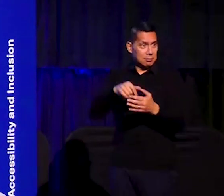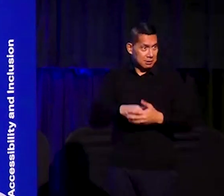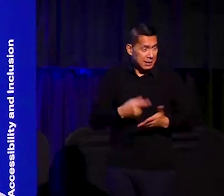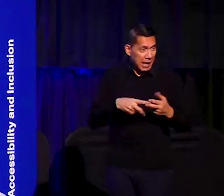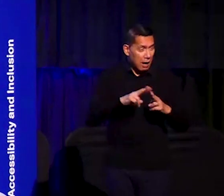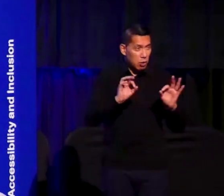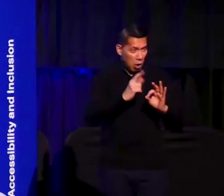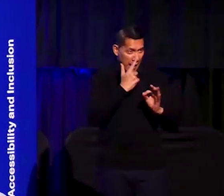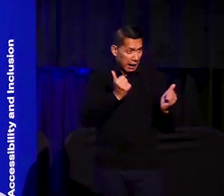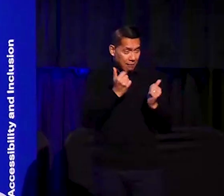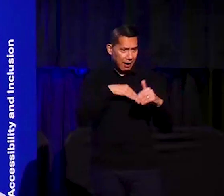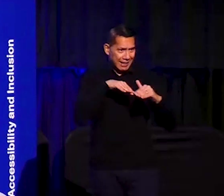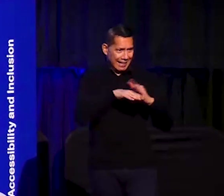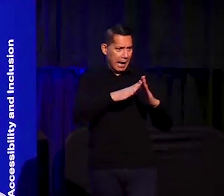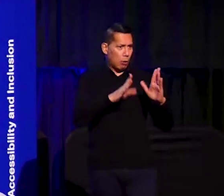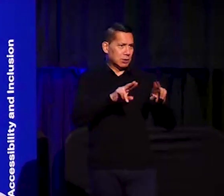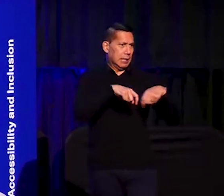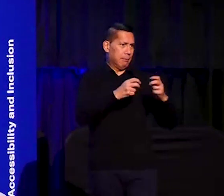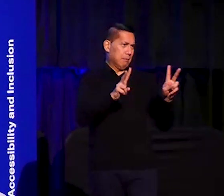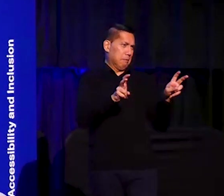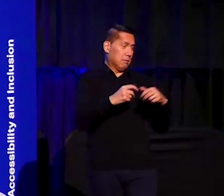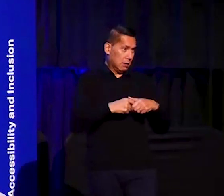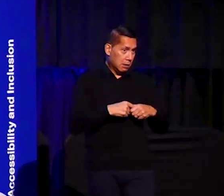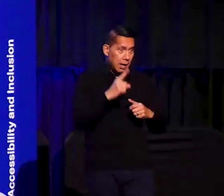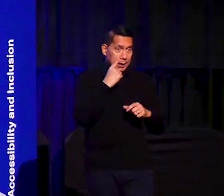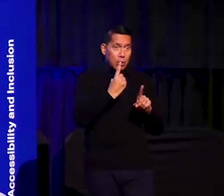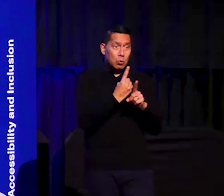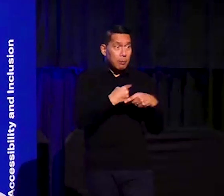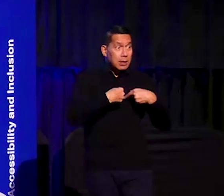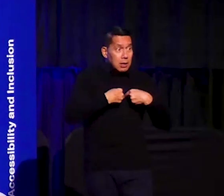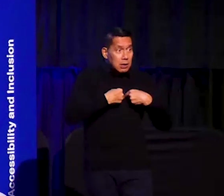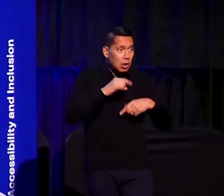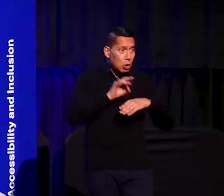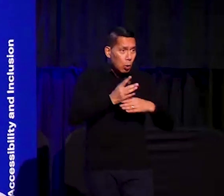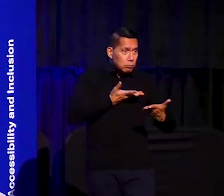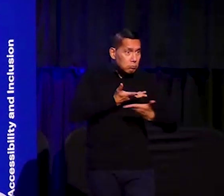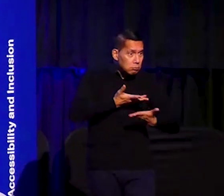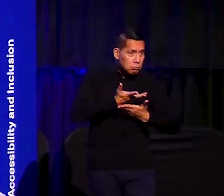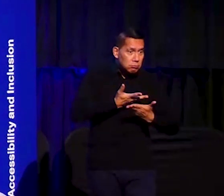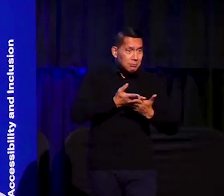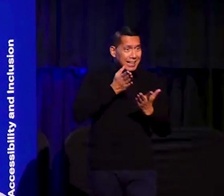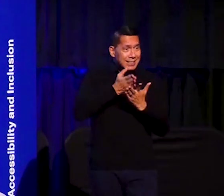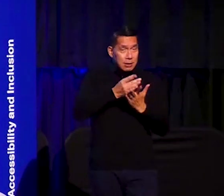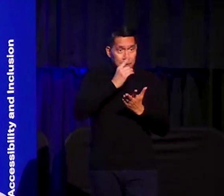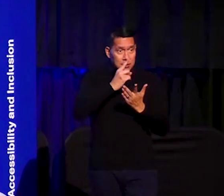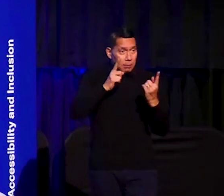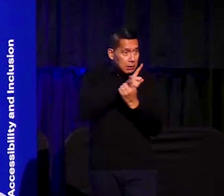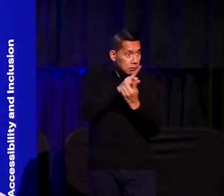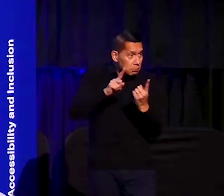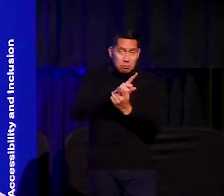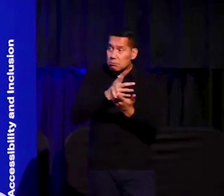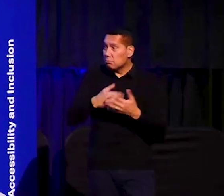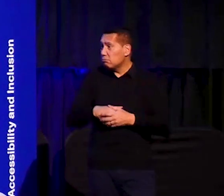me, come see one of the independent consultants. Come to an accessibility meetup. There's no need to struggle with